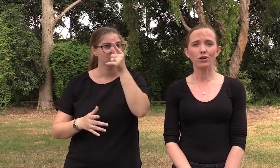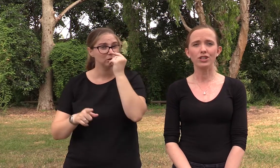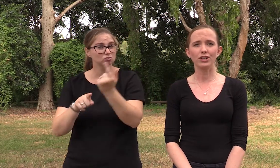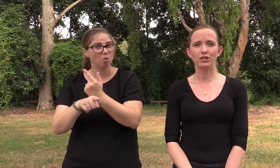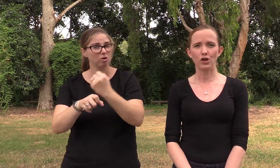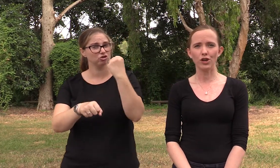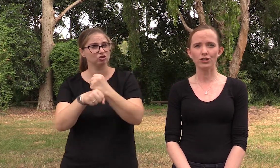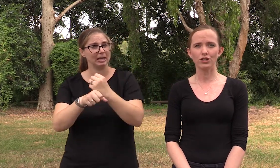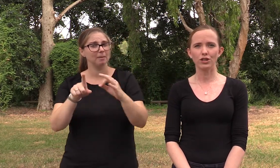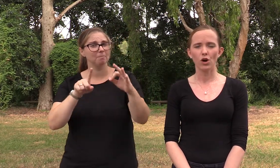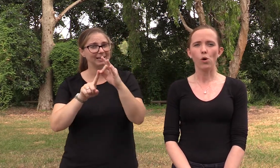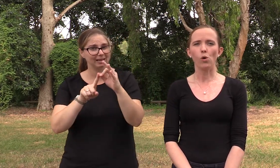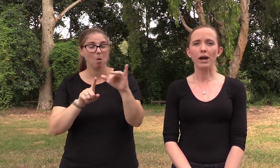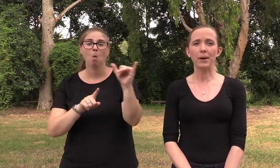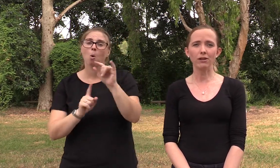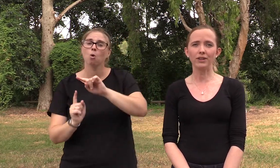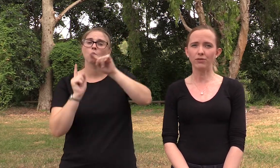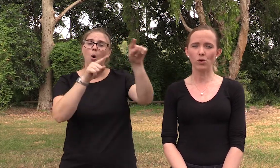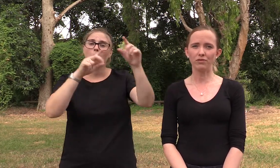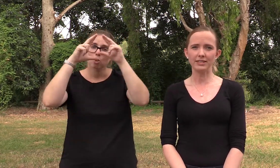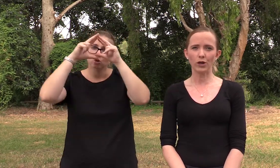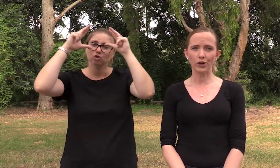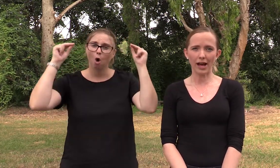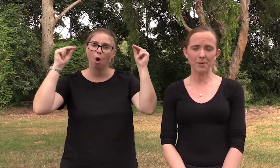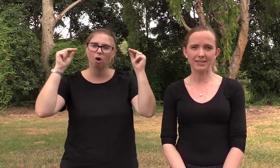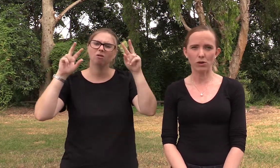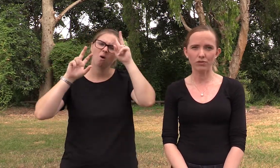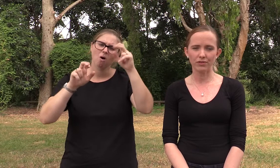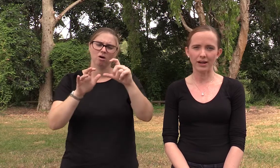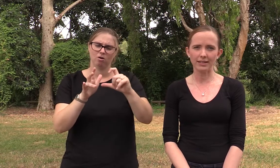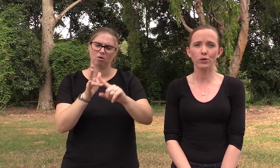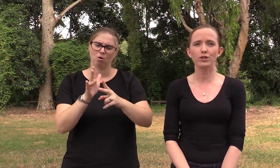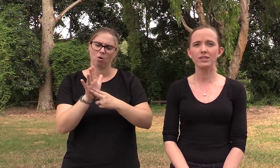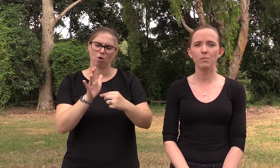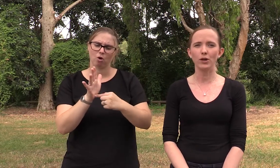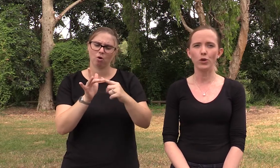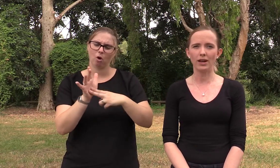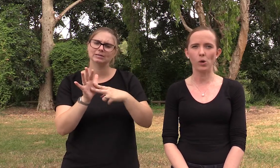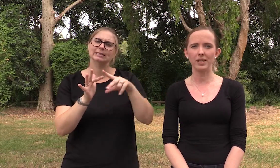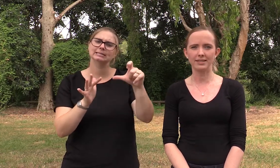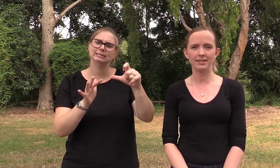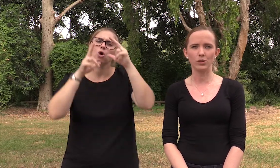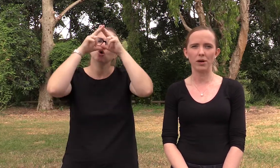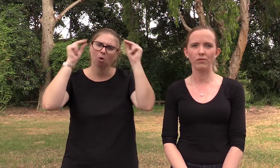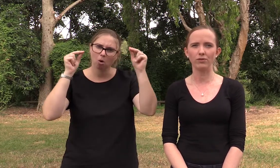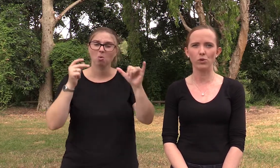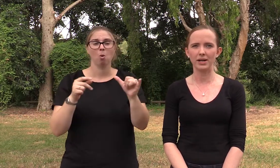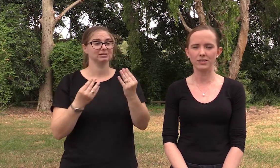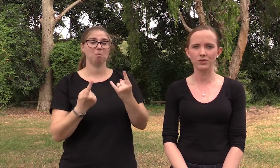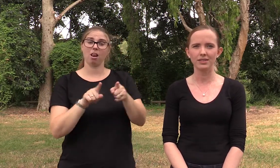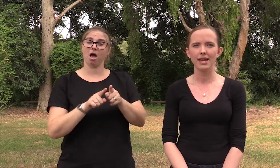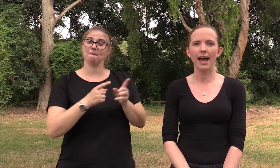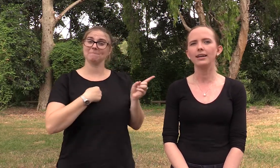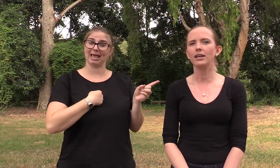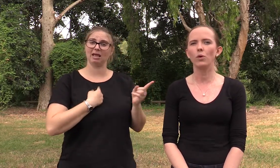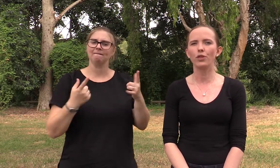or a continence nurse, or a pelvic floor physio like myself is also someone who can help assess your pelvic floor